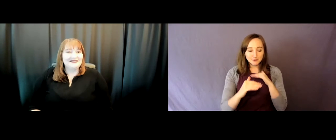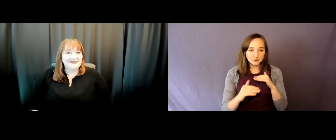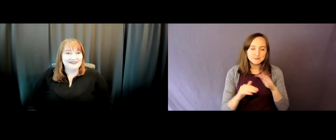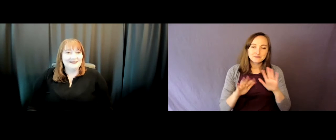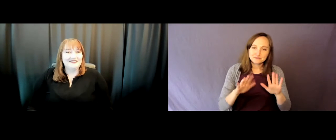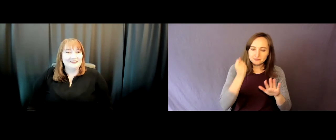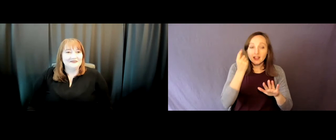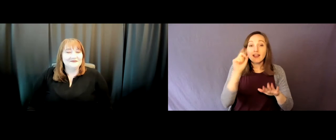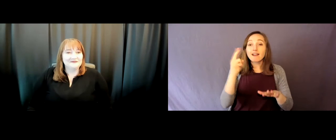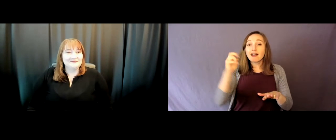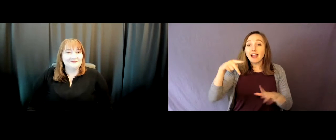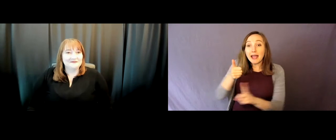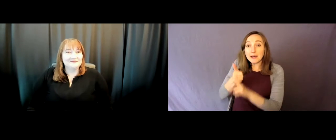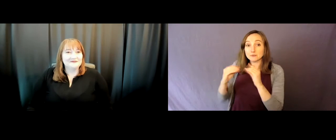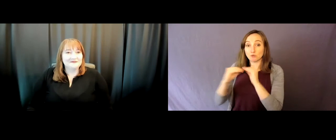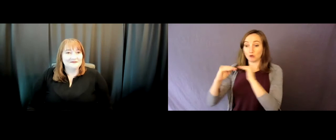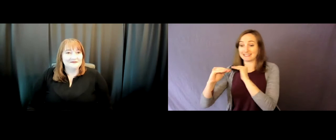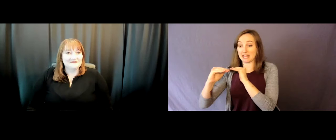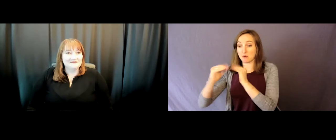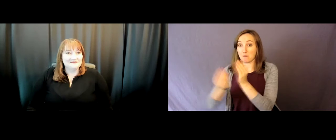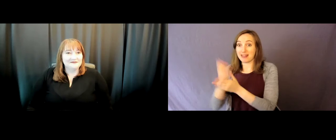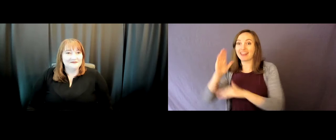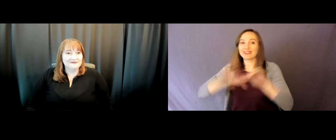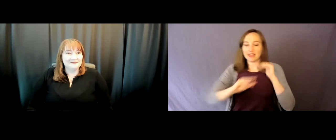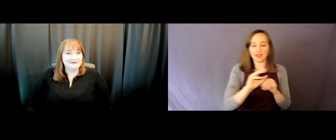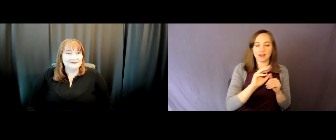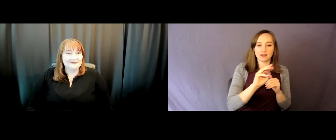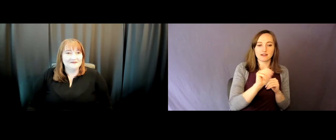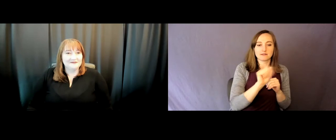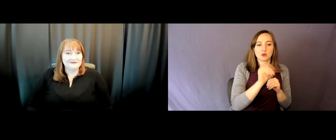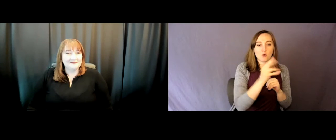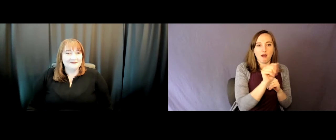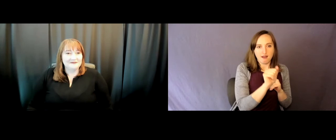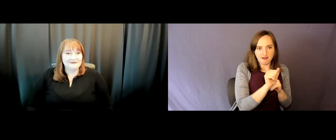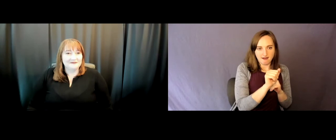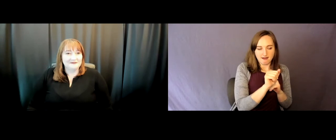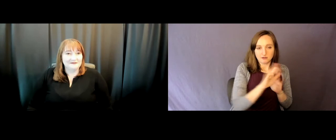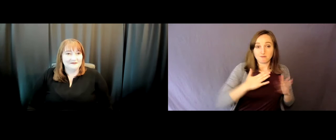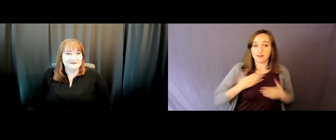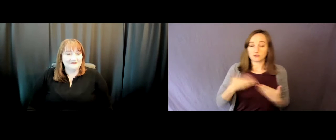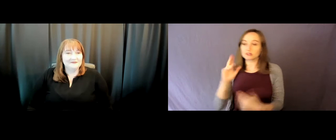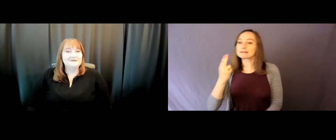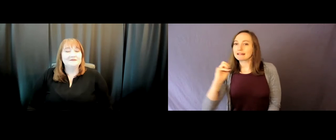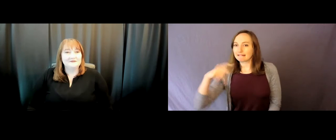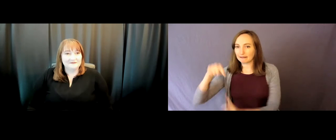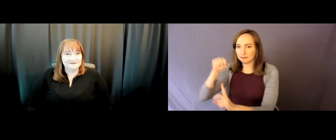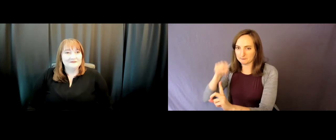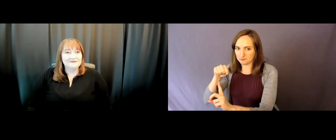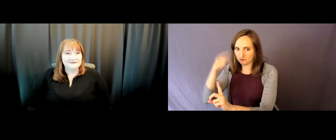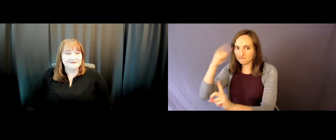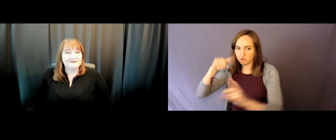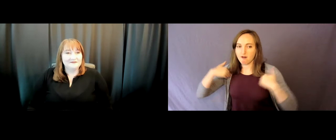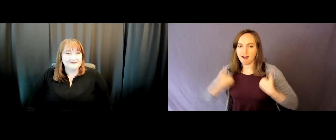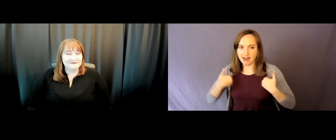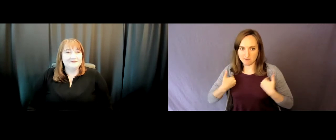of course, hemp is a much more stable plant than marijuana. And so I always suggest hemp, for animals